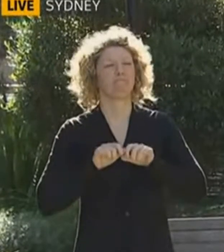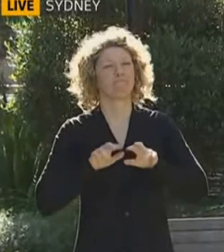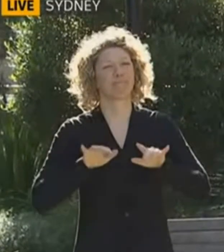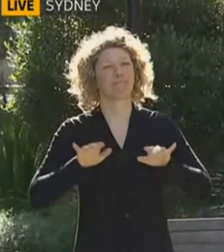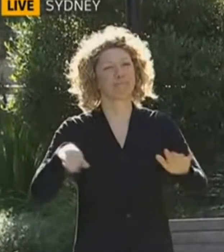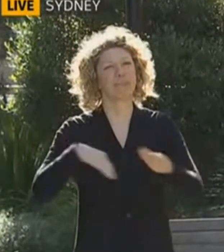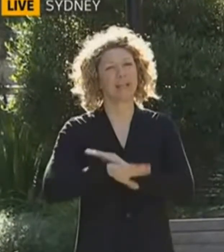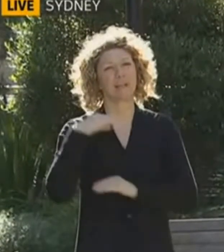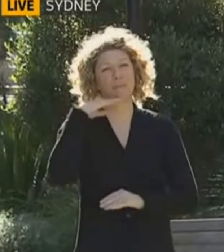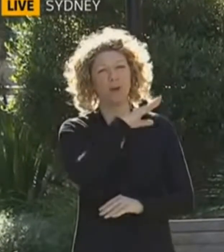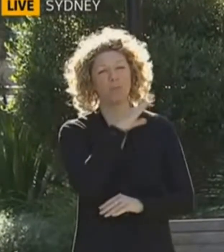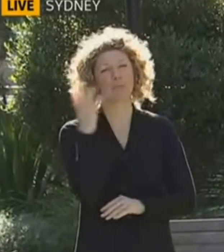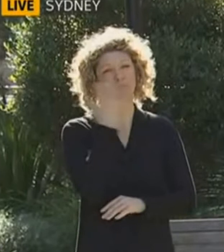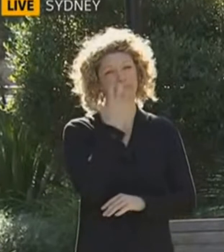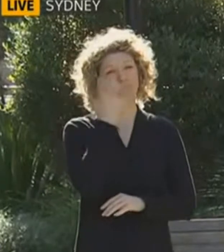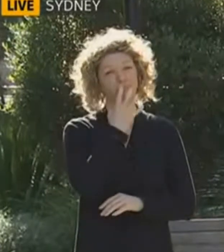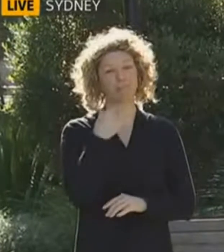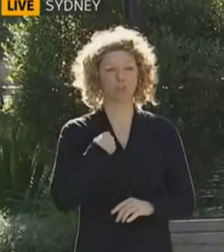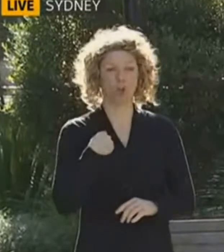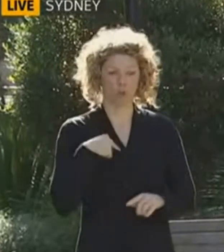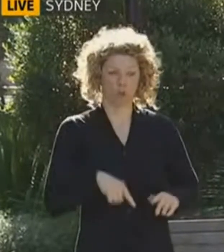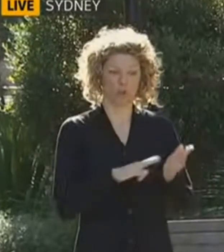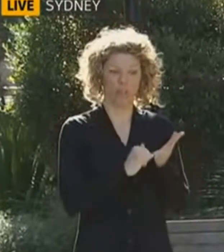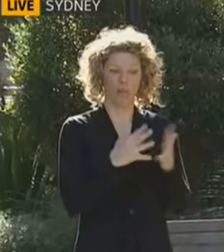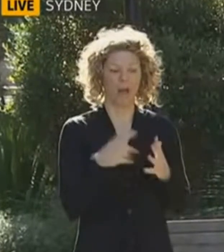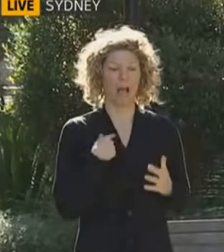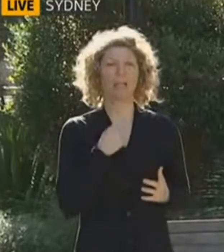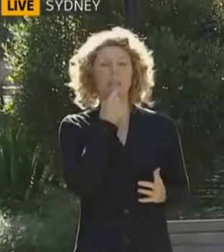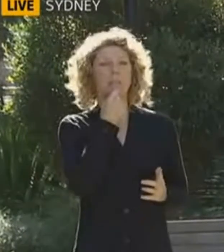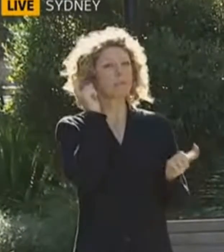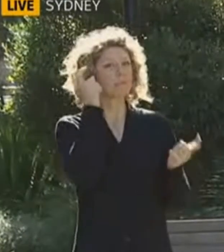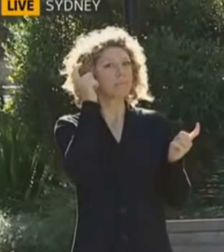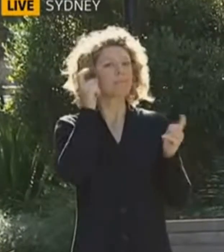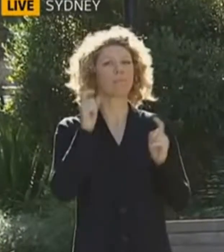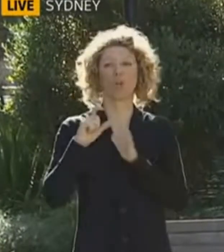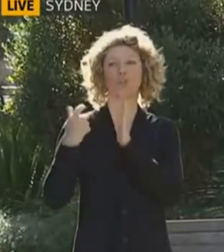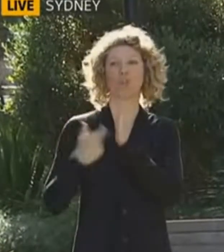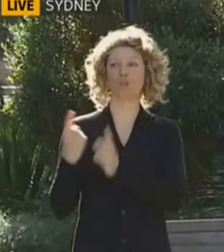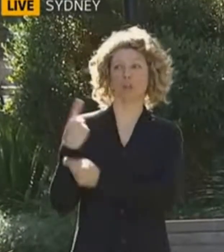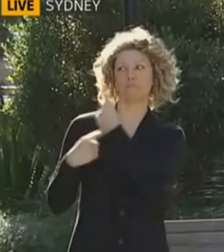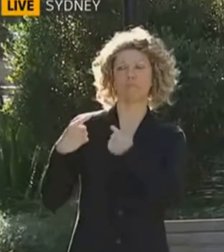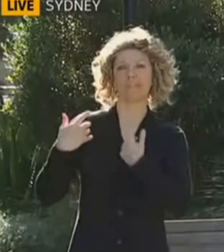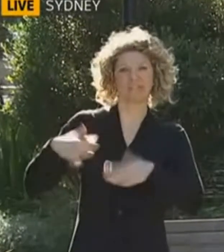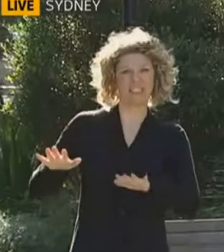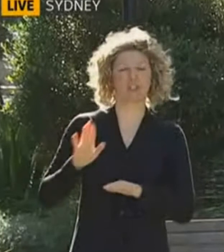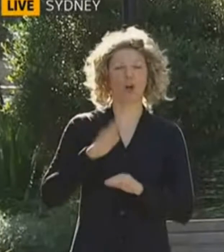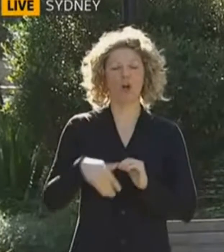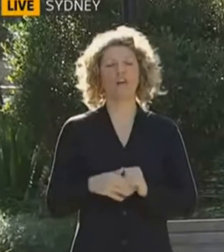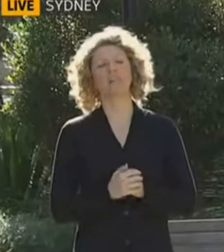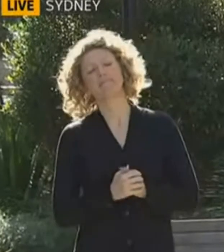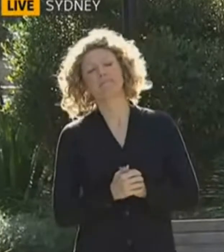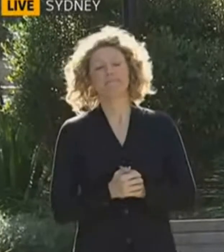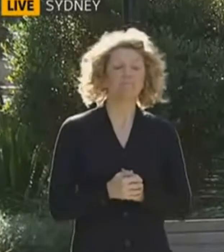Melbourne, and we are also concerned, based on the health advice I received this morning, that there's no guarantee that some